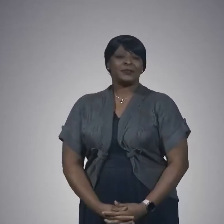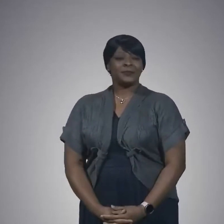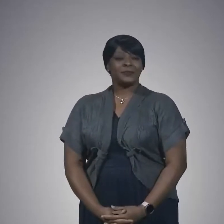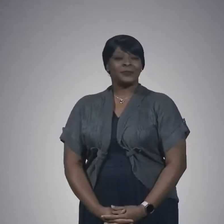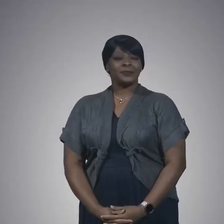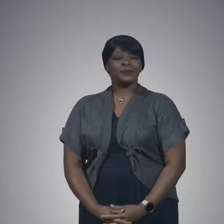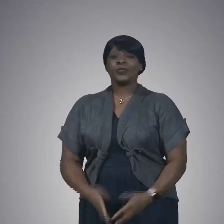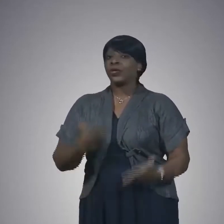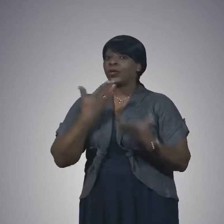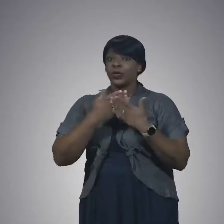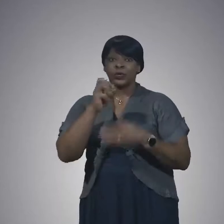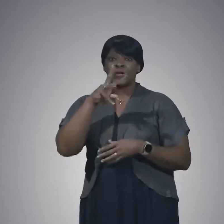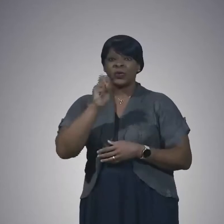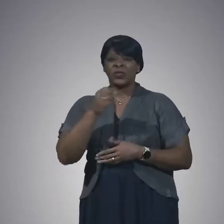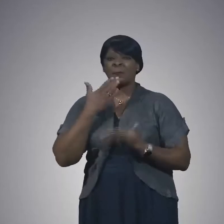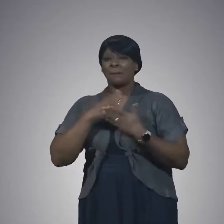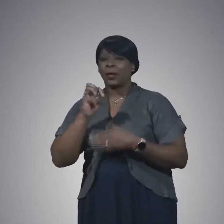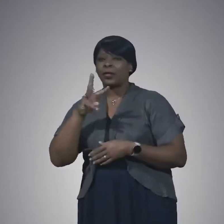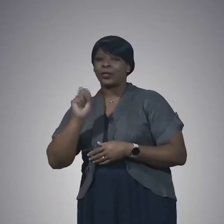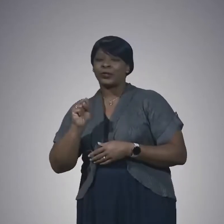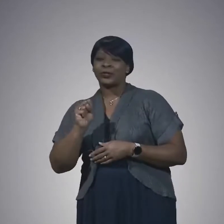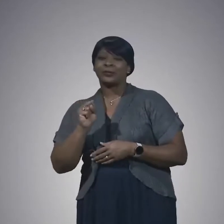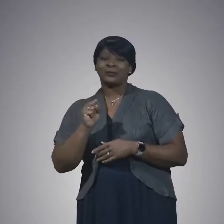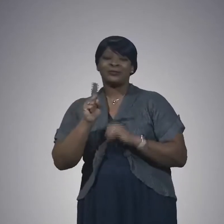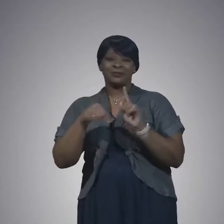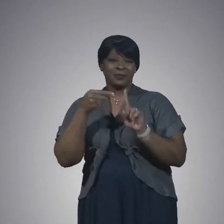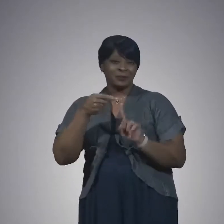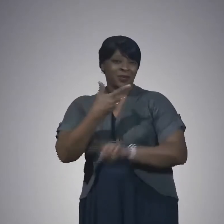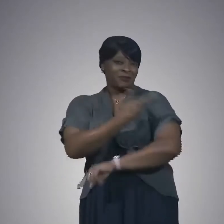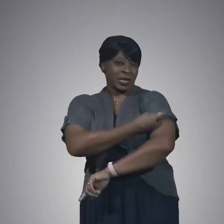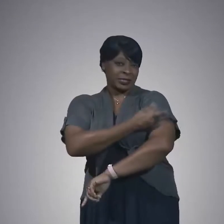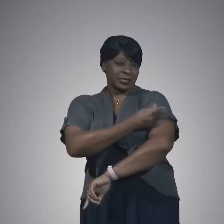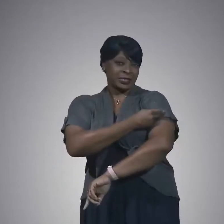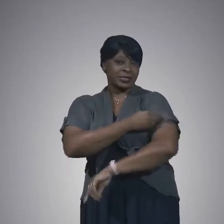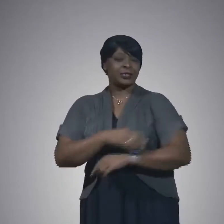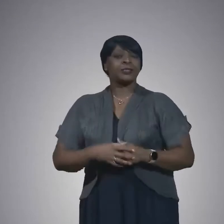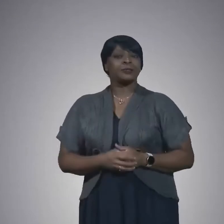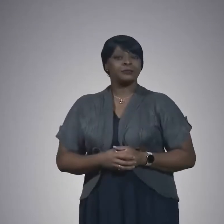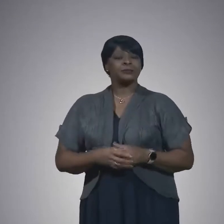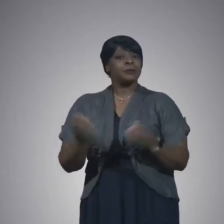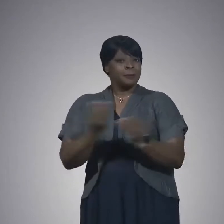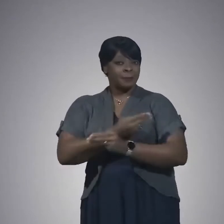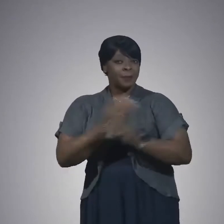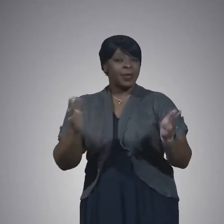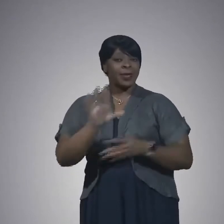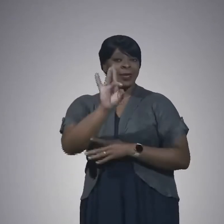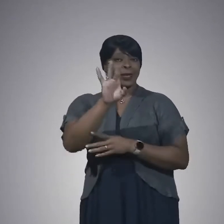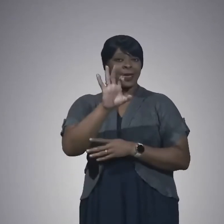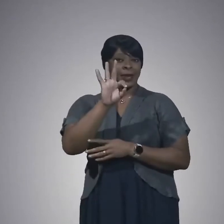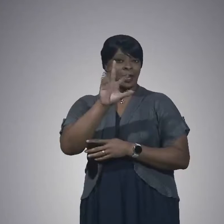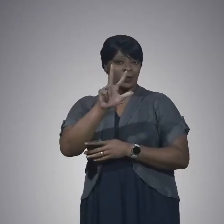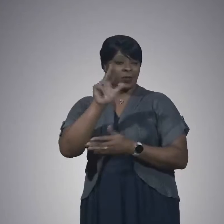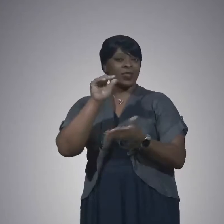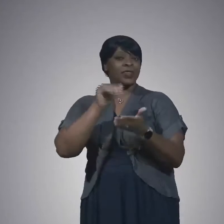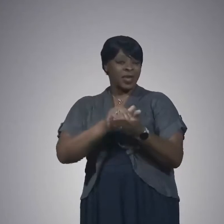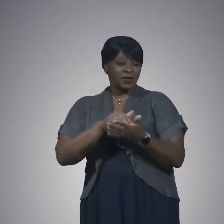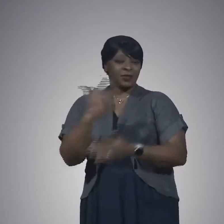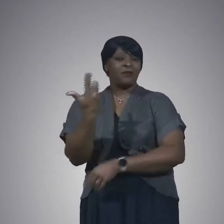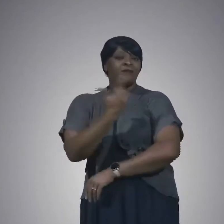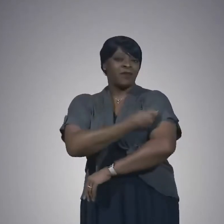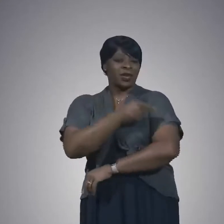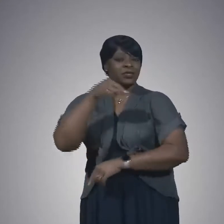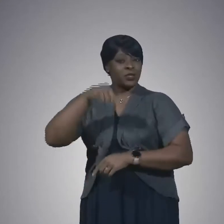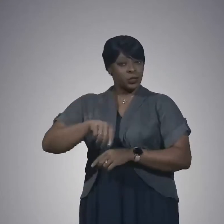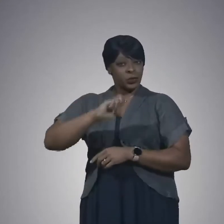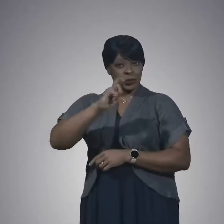bit of a good news and bad news story with respect to vaccines today. We've given 893,000 vaccinations here in